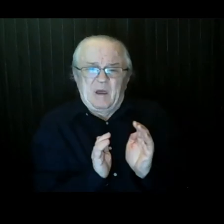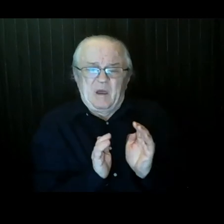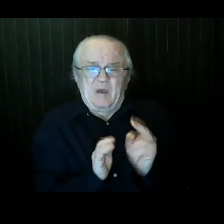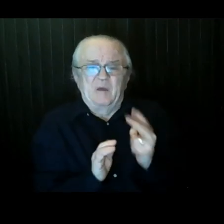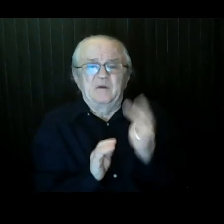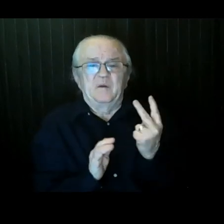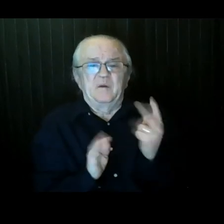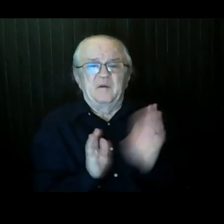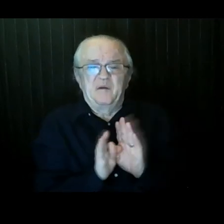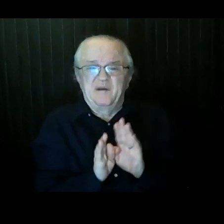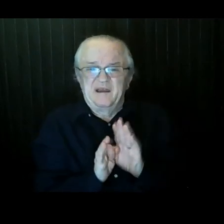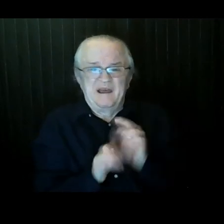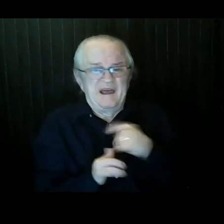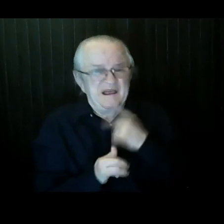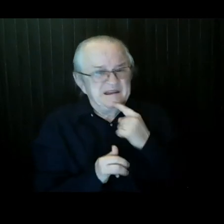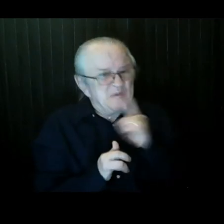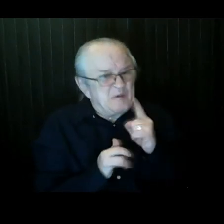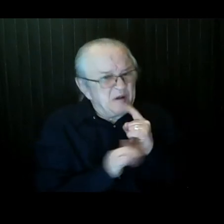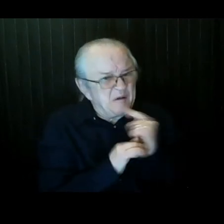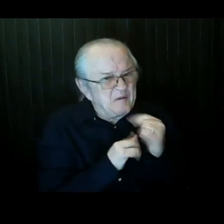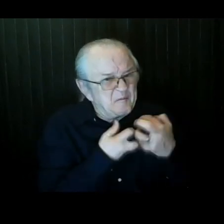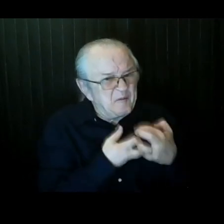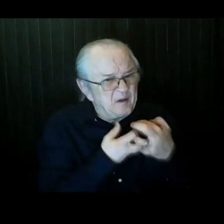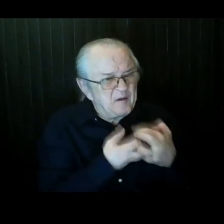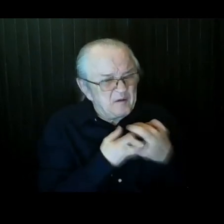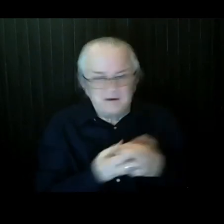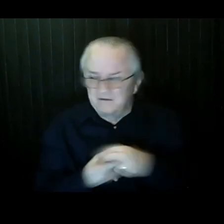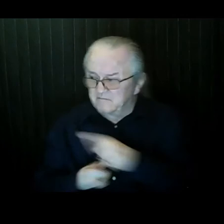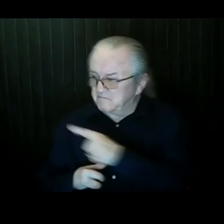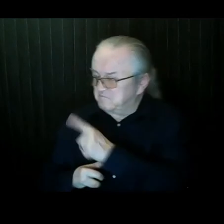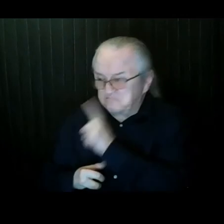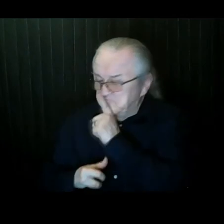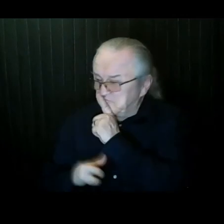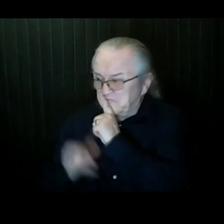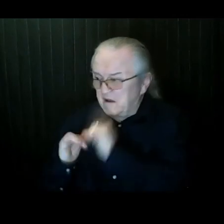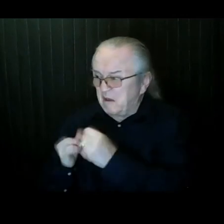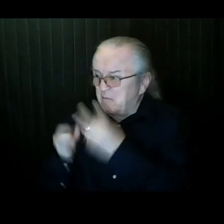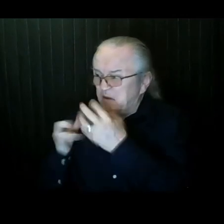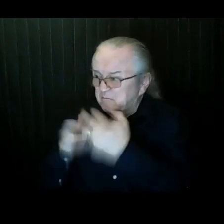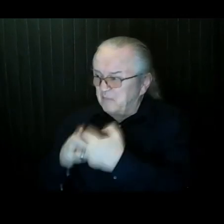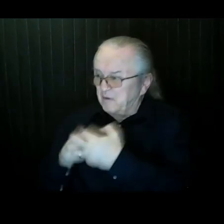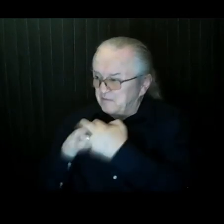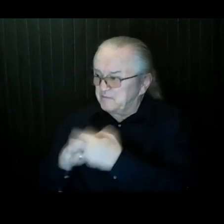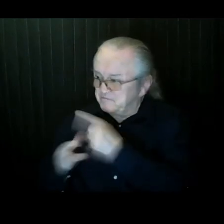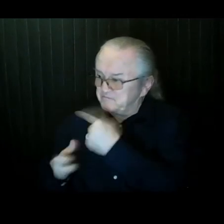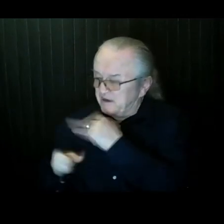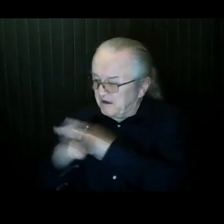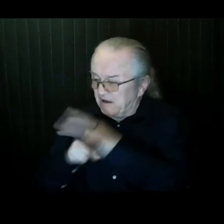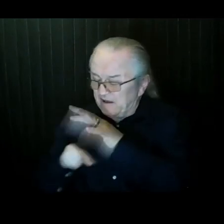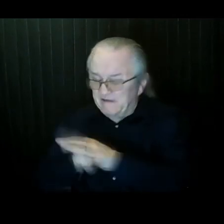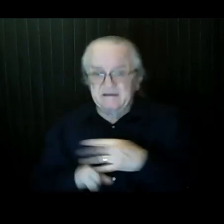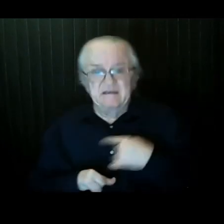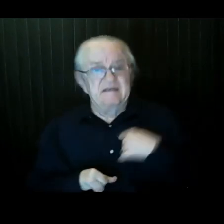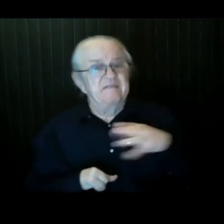thing even run? He said, you didn't ask how much it would run. You just said enough. And I said, all right. So I said, that's fine. He said, now I got to warn